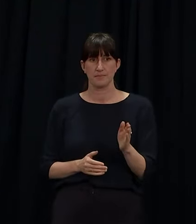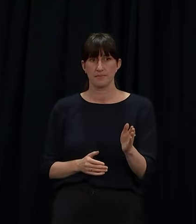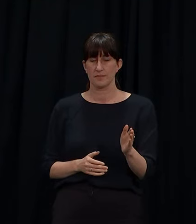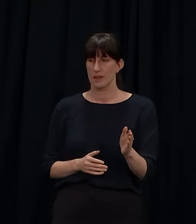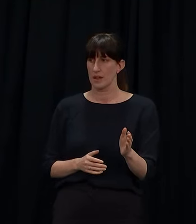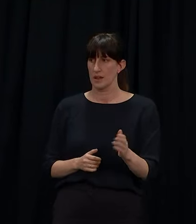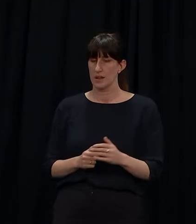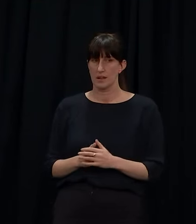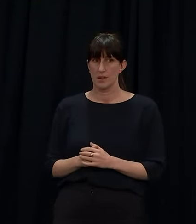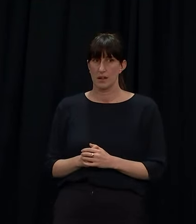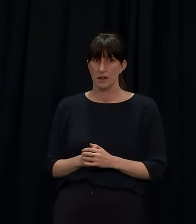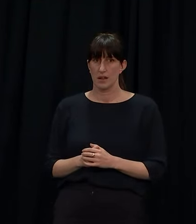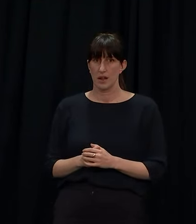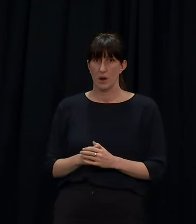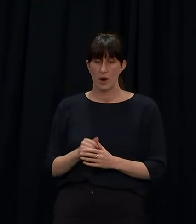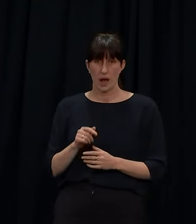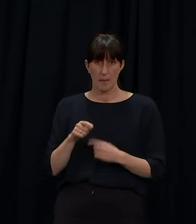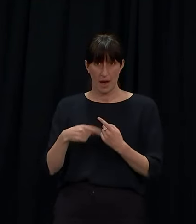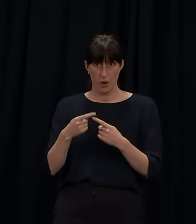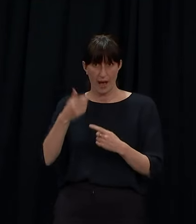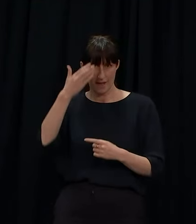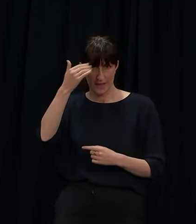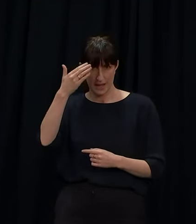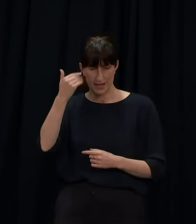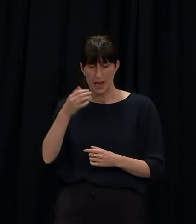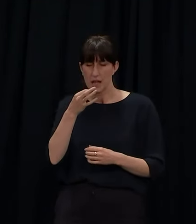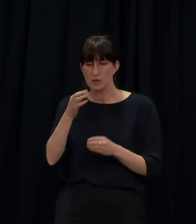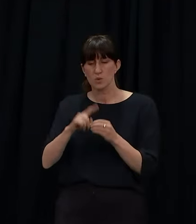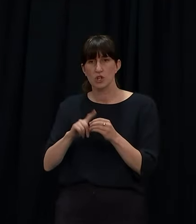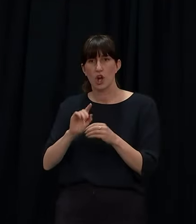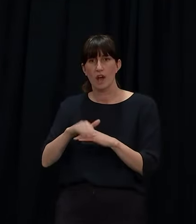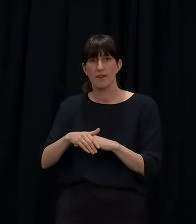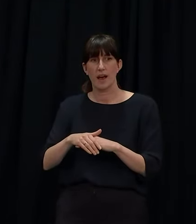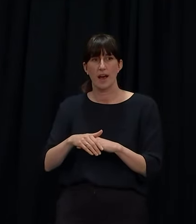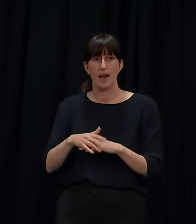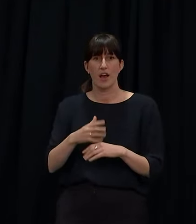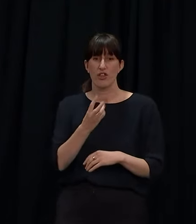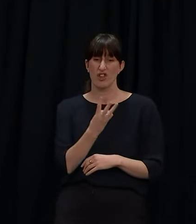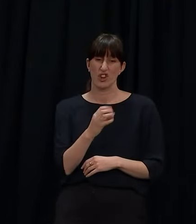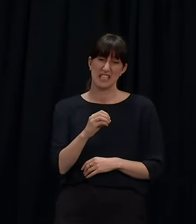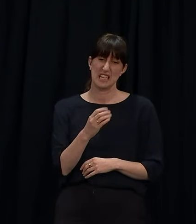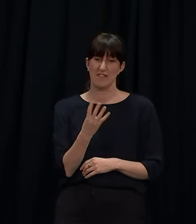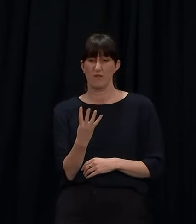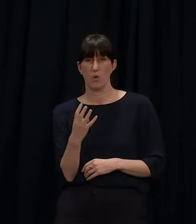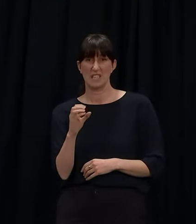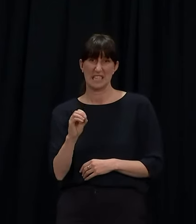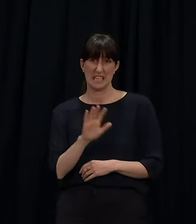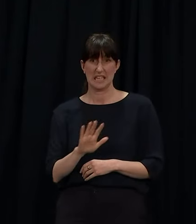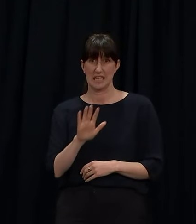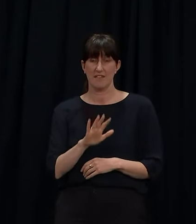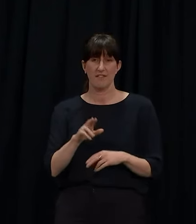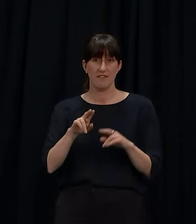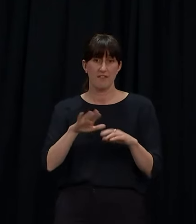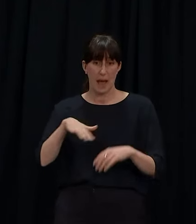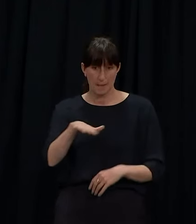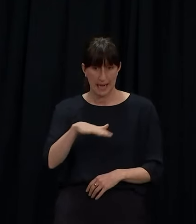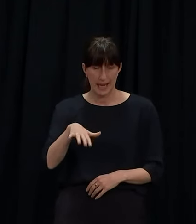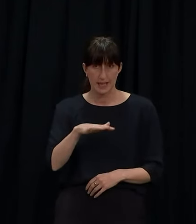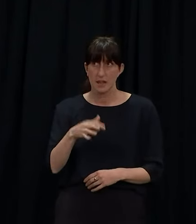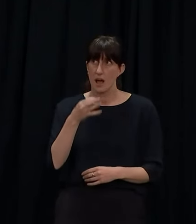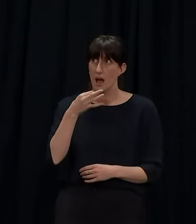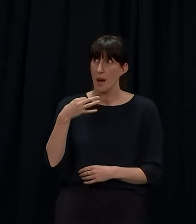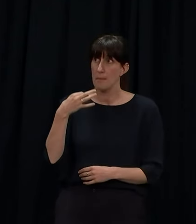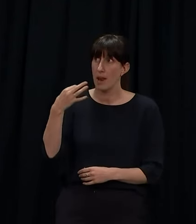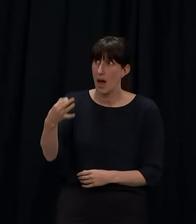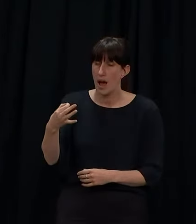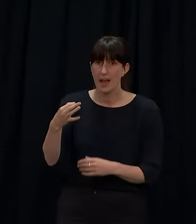40 families applied urgently for visas through MFAT and immigration last week who met the criteria but haven't heard